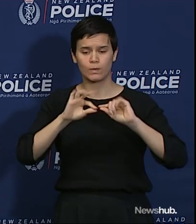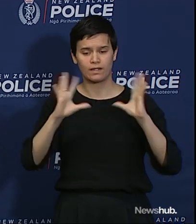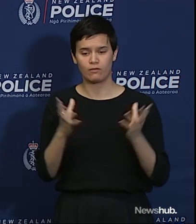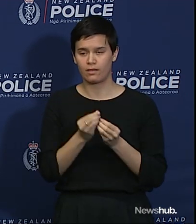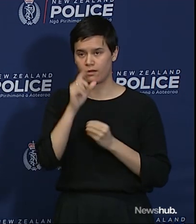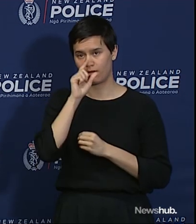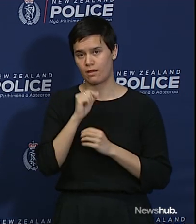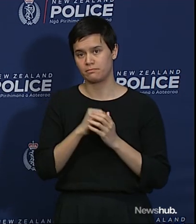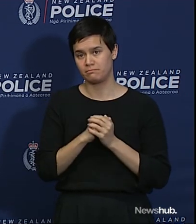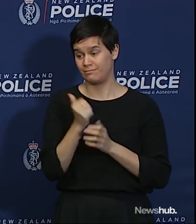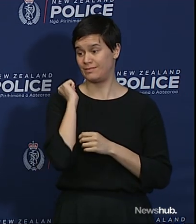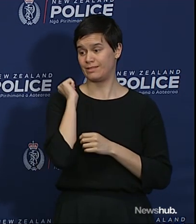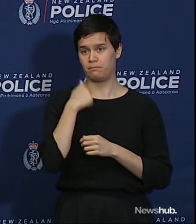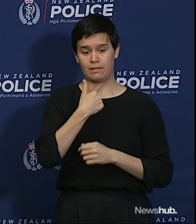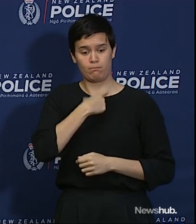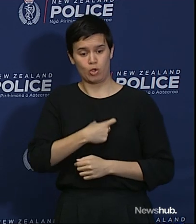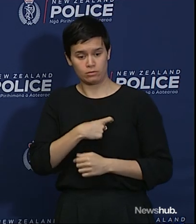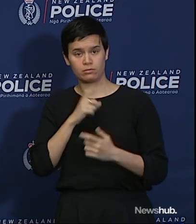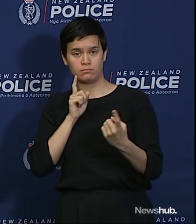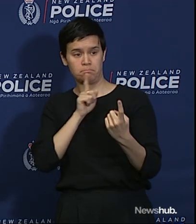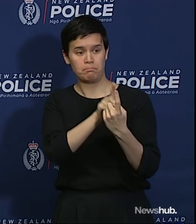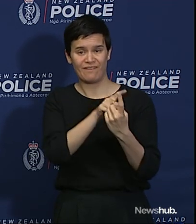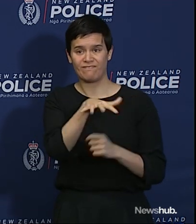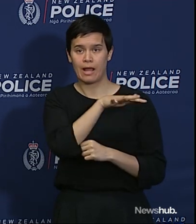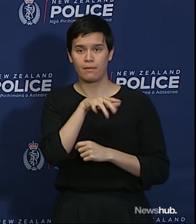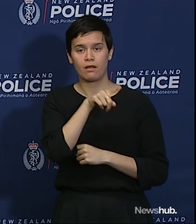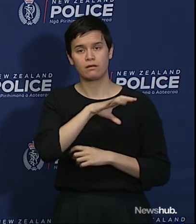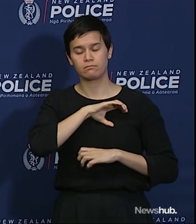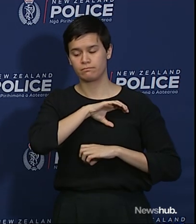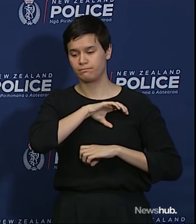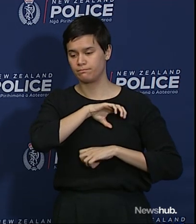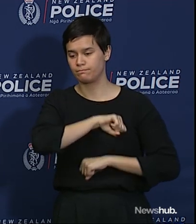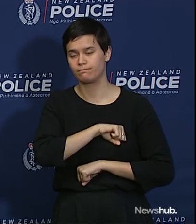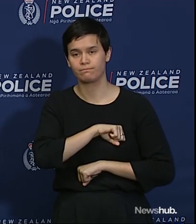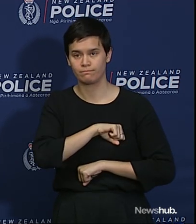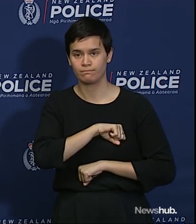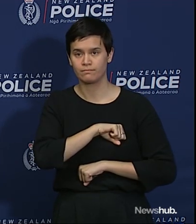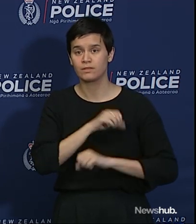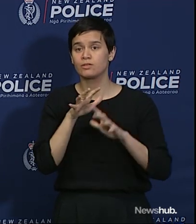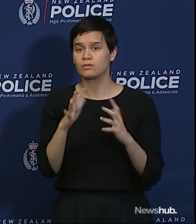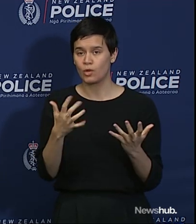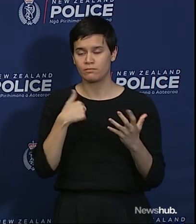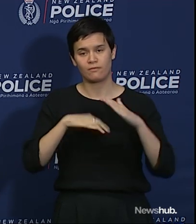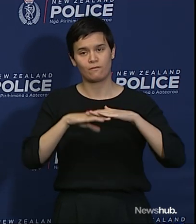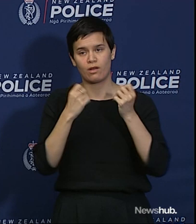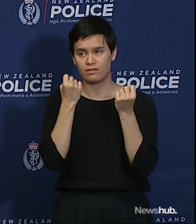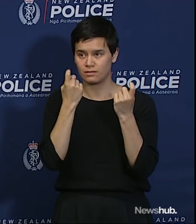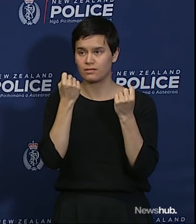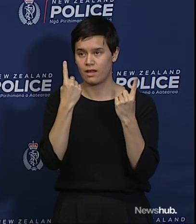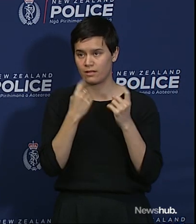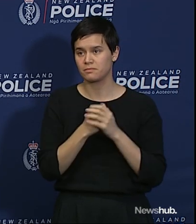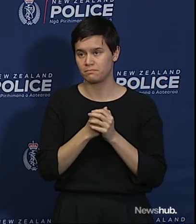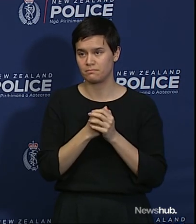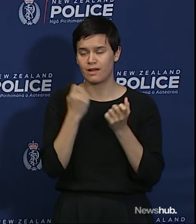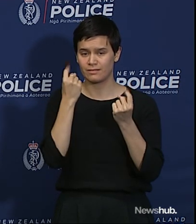personally met one of the families yesterday and they are devastated. So I completely understand how